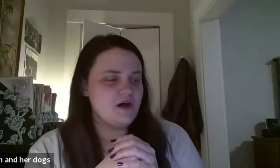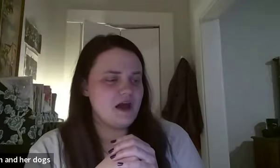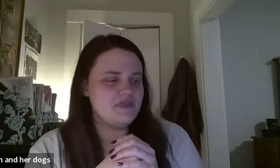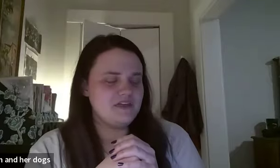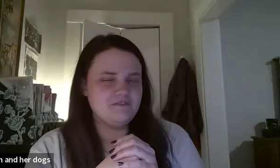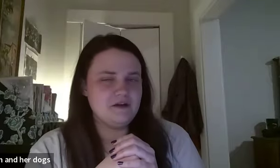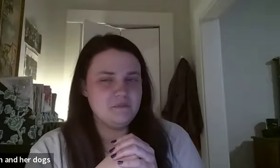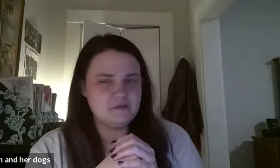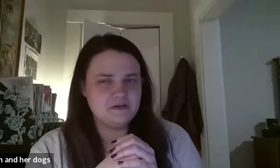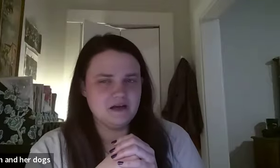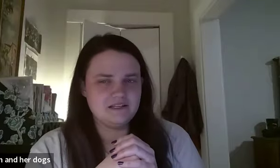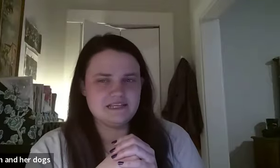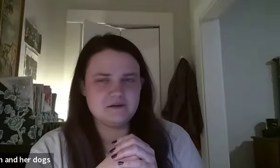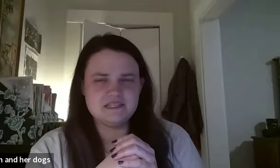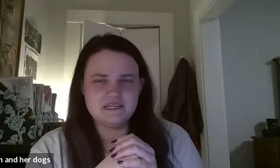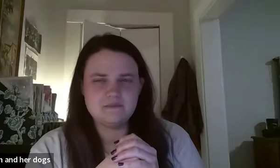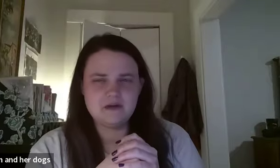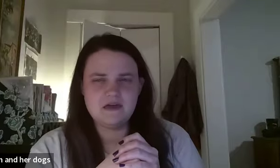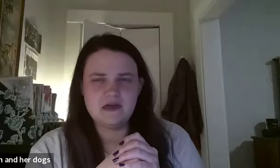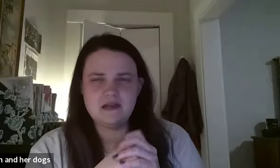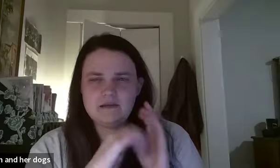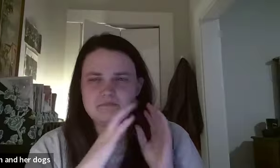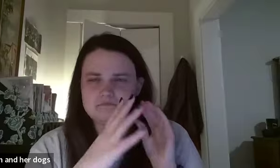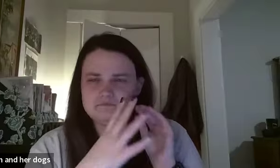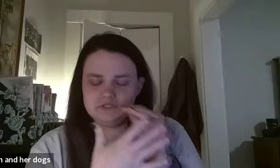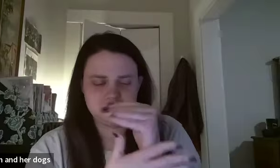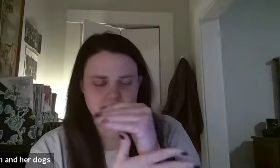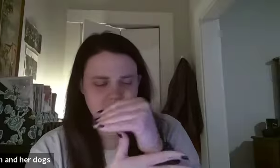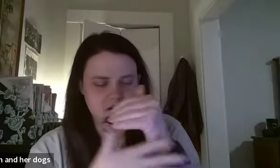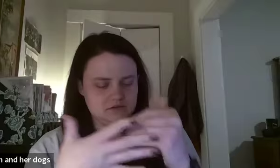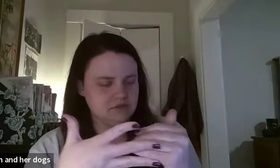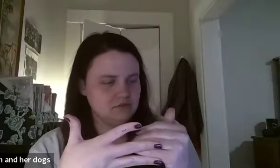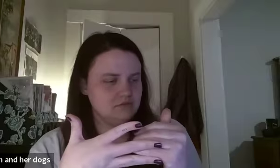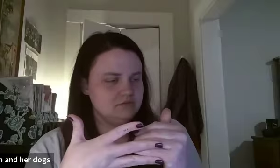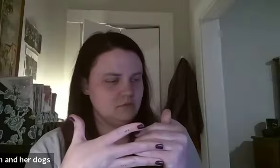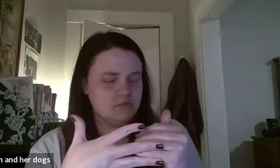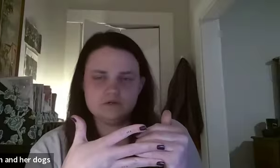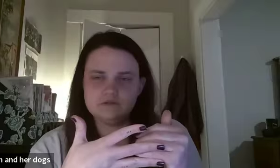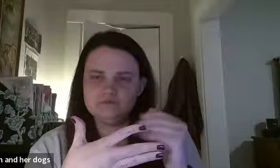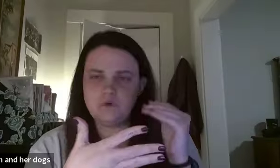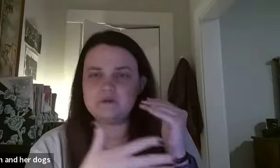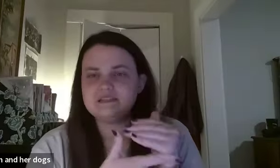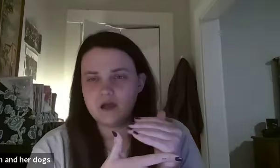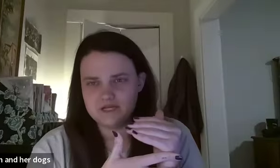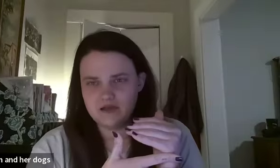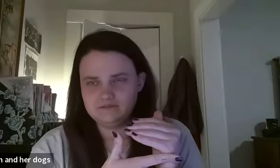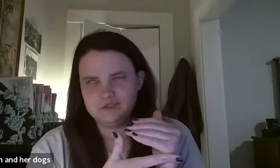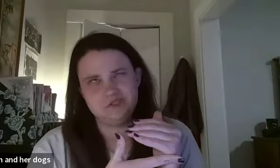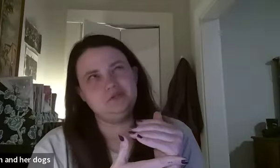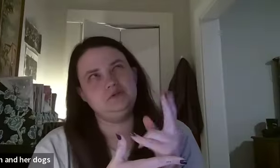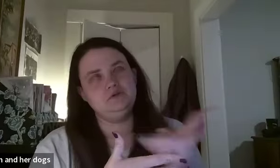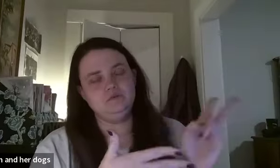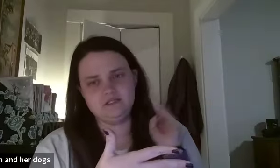So I think if I remember correctly, because I was thinking about that, and I'm pretty sure I got our little what we stopped at 2 weeks